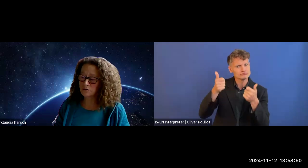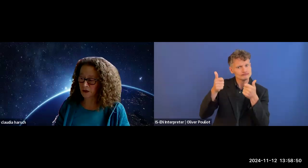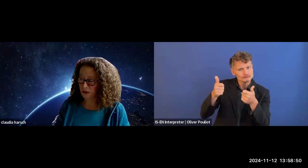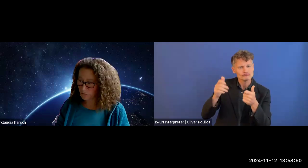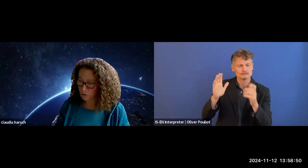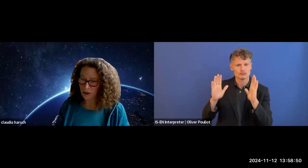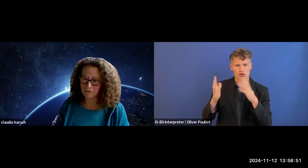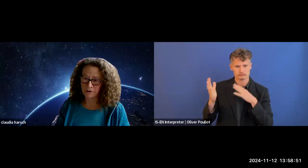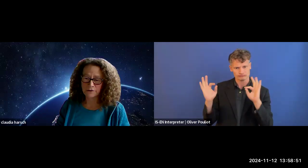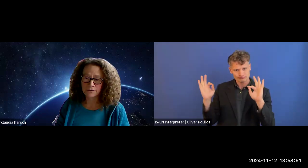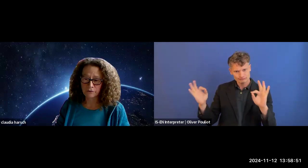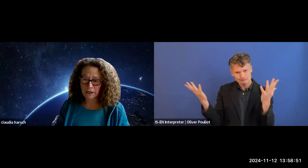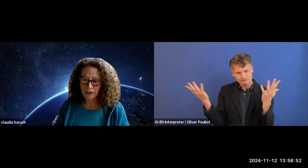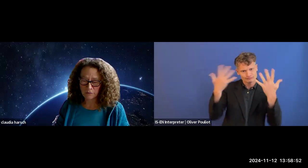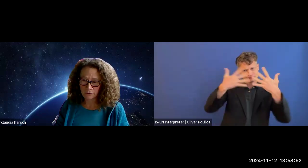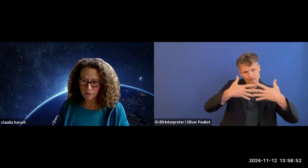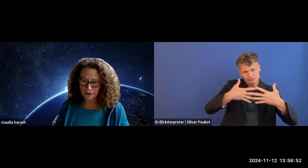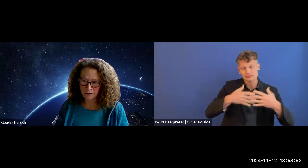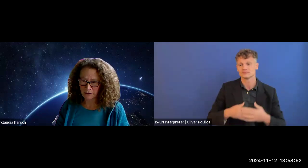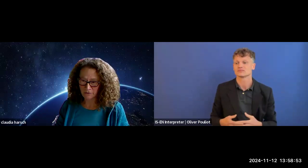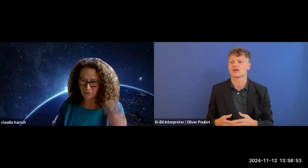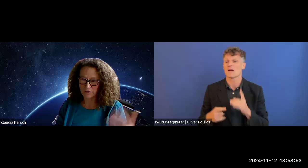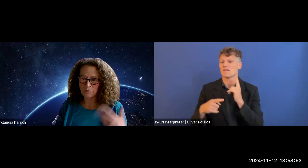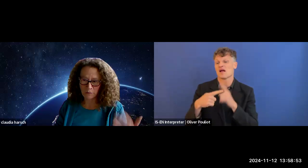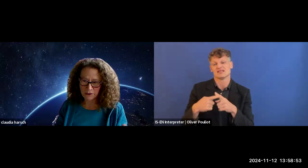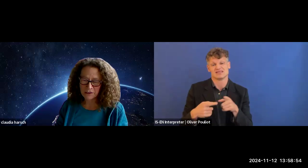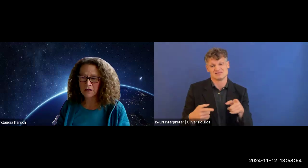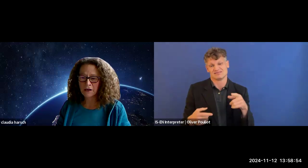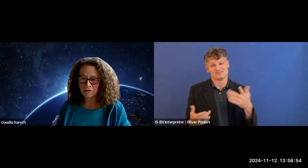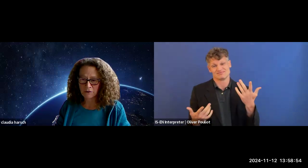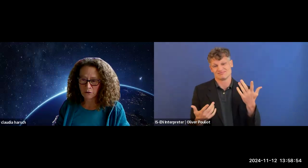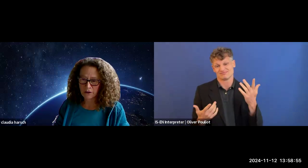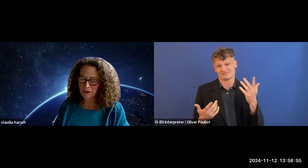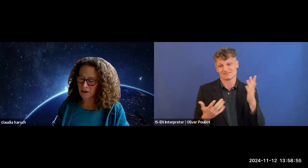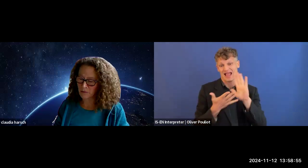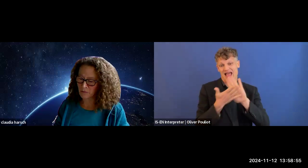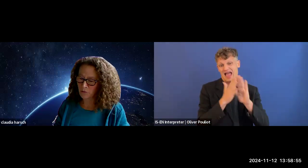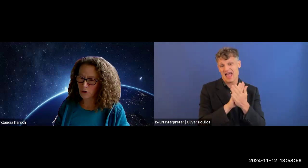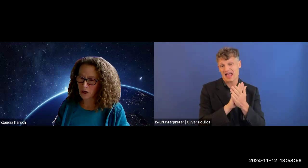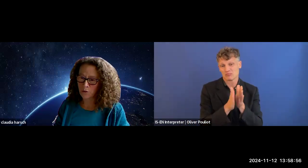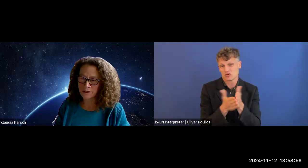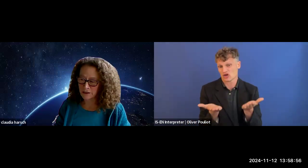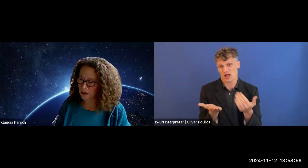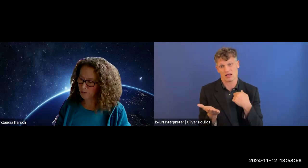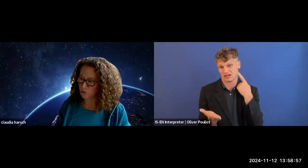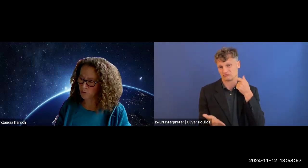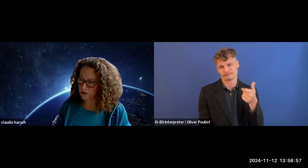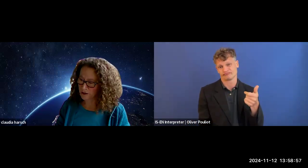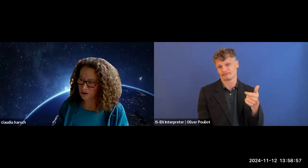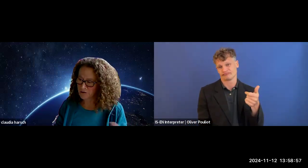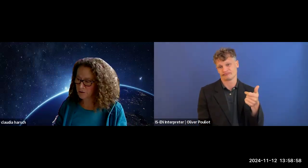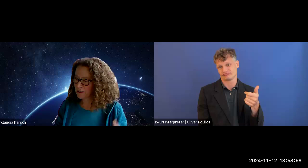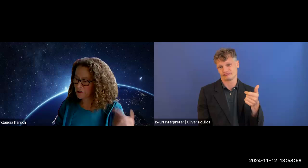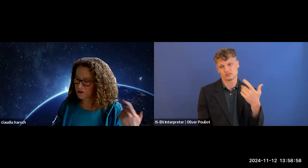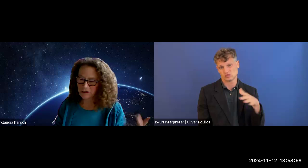And make use of the handbook. I found this really helpful when it was published. Have a look how it can help you